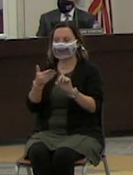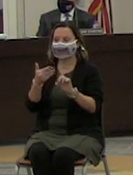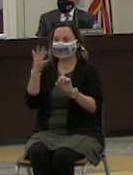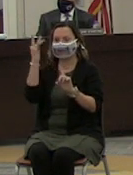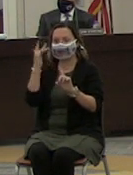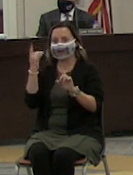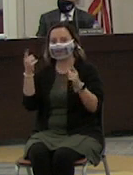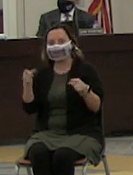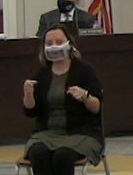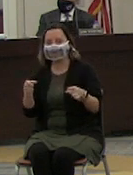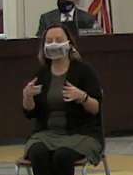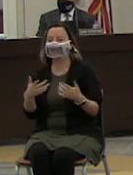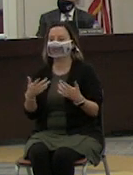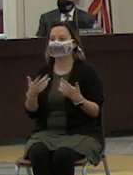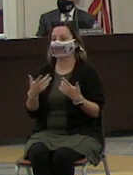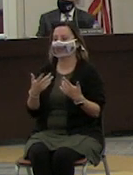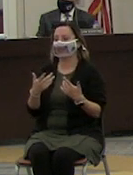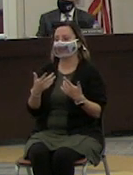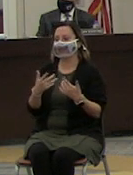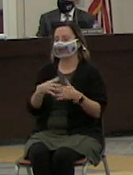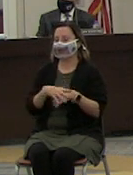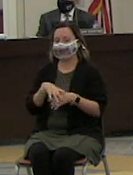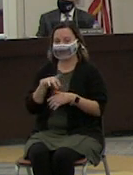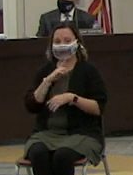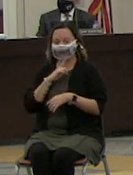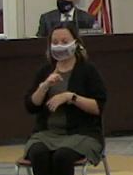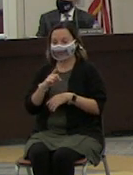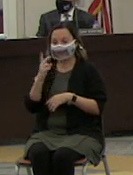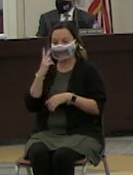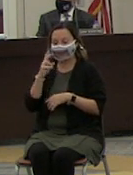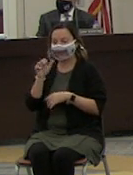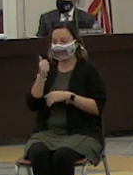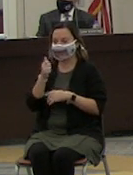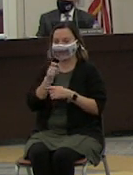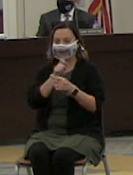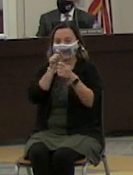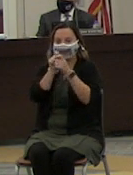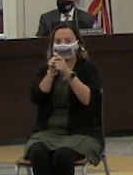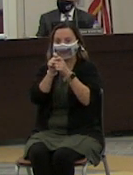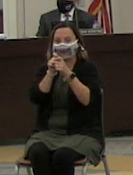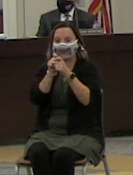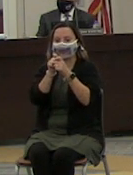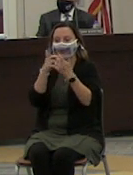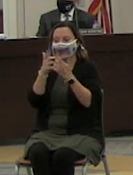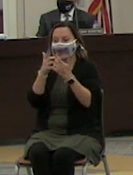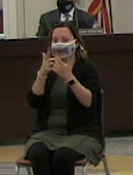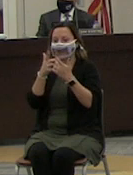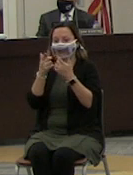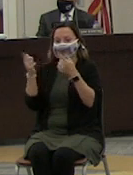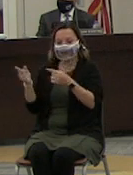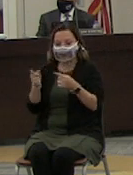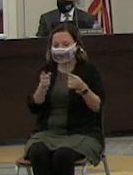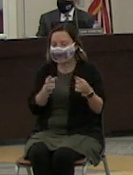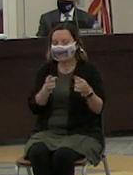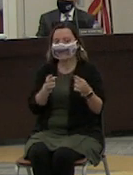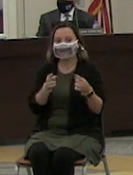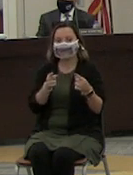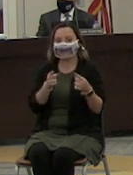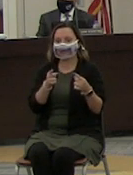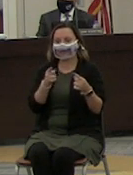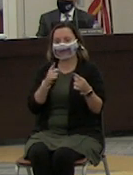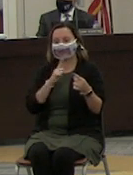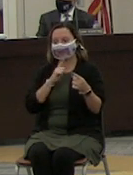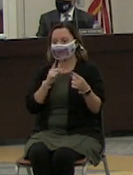in performance, nor do we see any particular trends with student groups or grade levels. It seems just to be a general